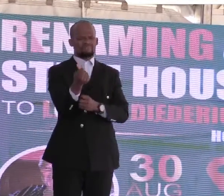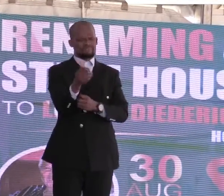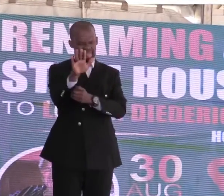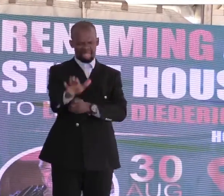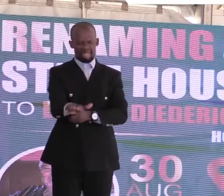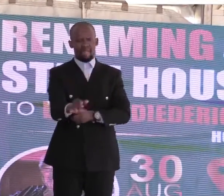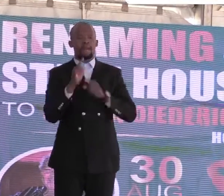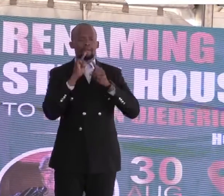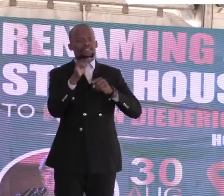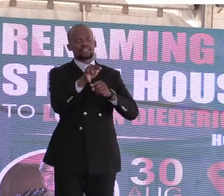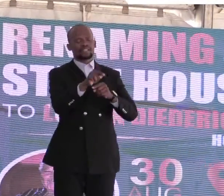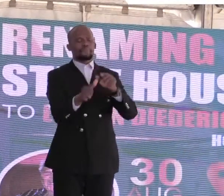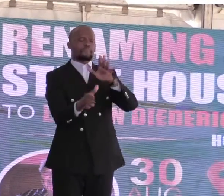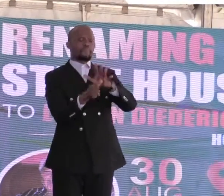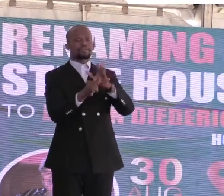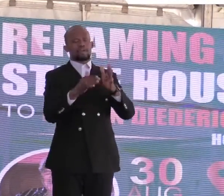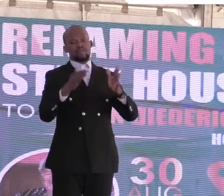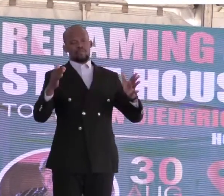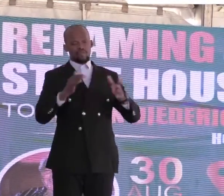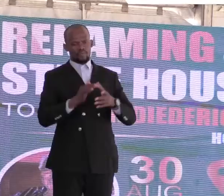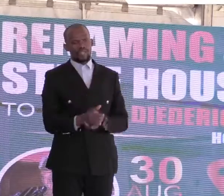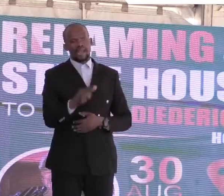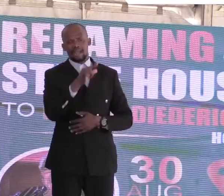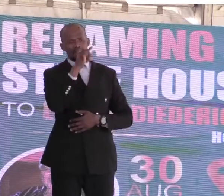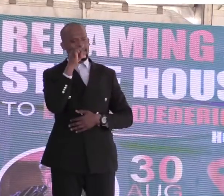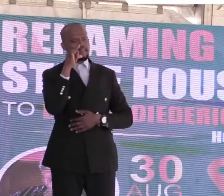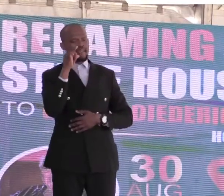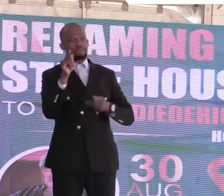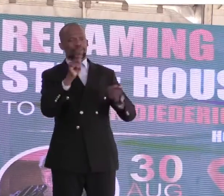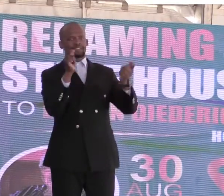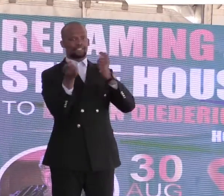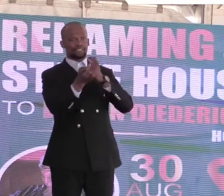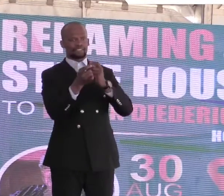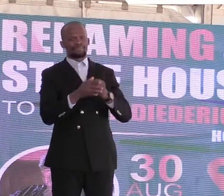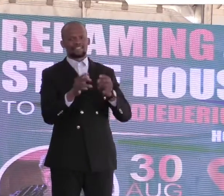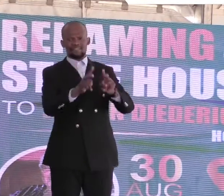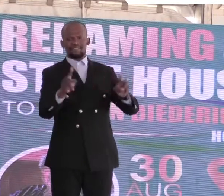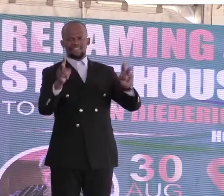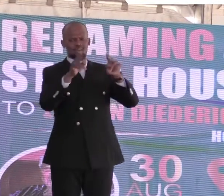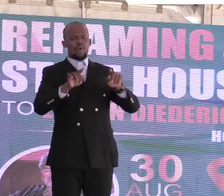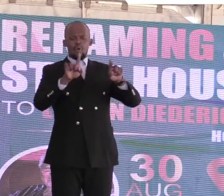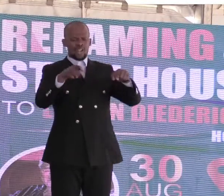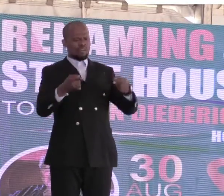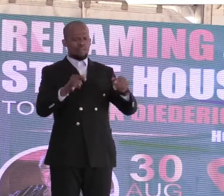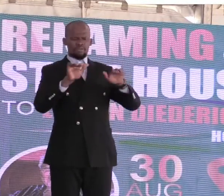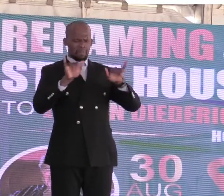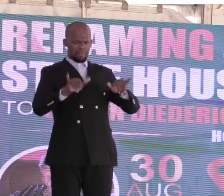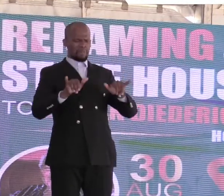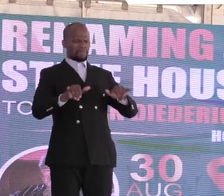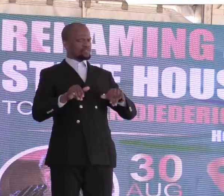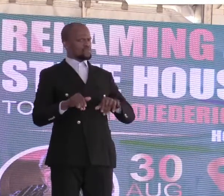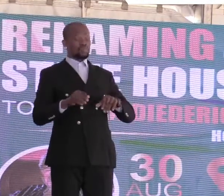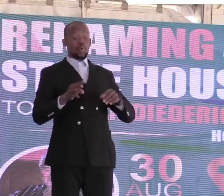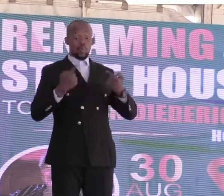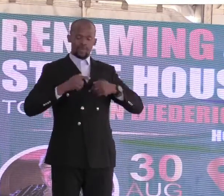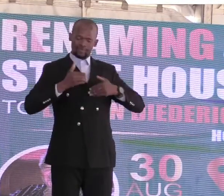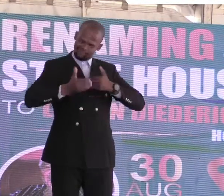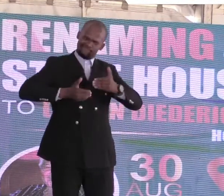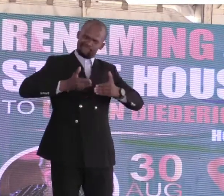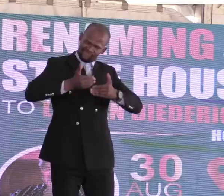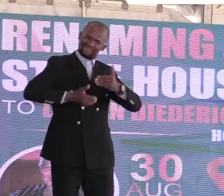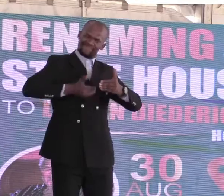heritage with these name changes. So lilonga sizuma sizawuqhubeka.